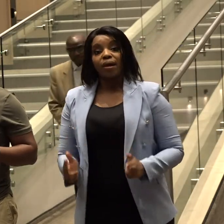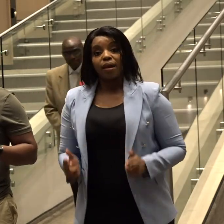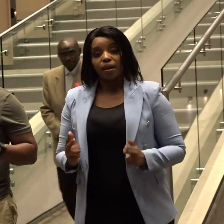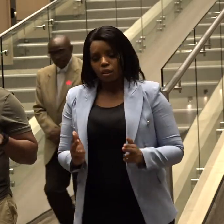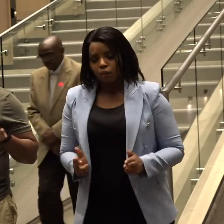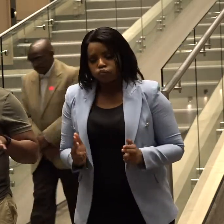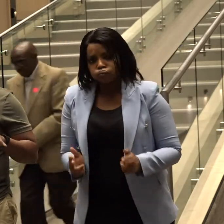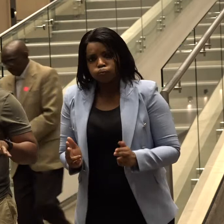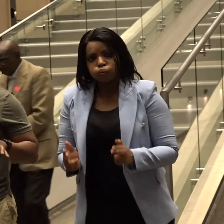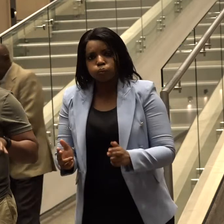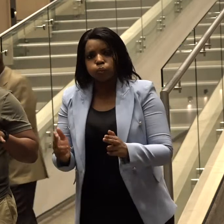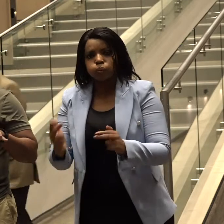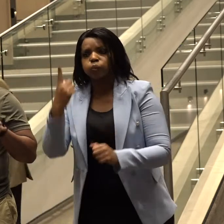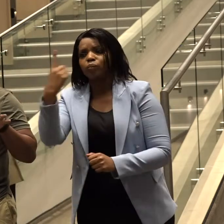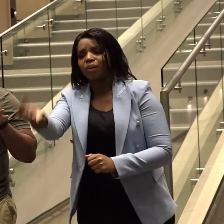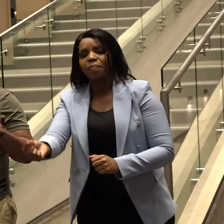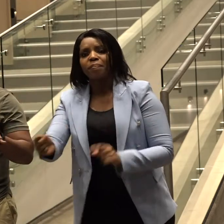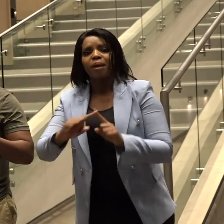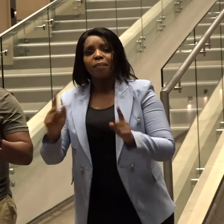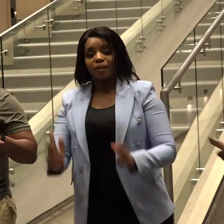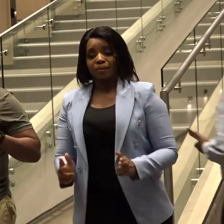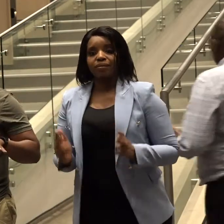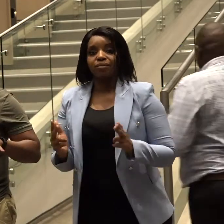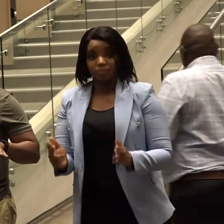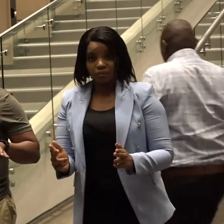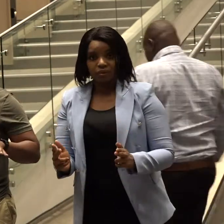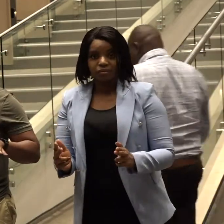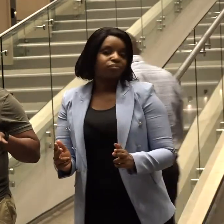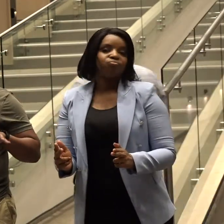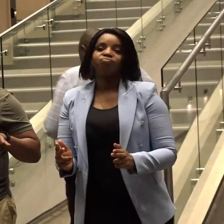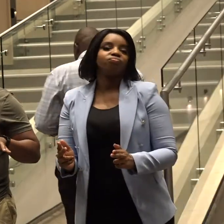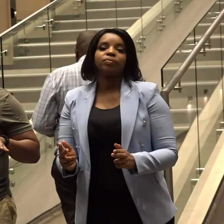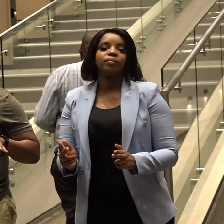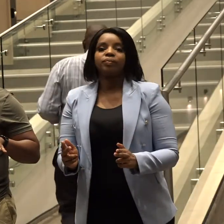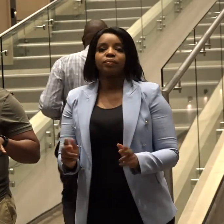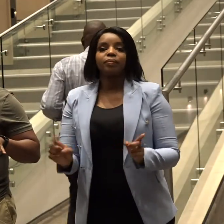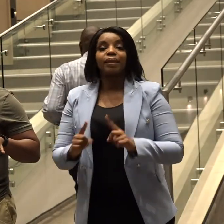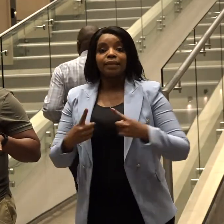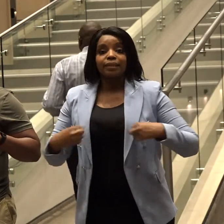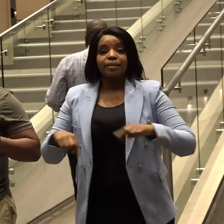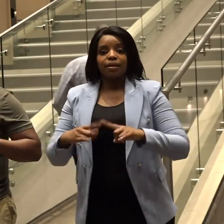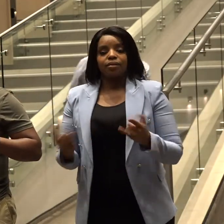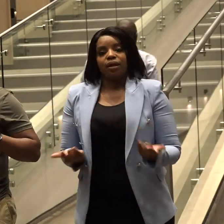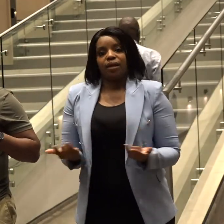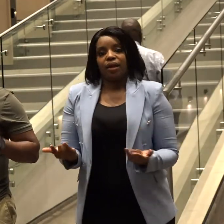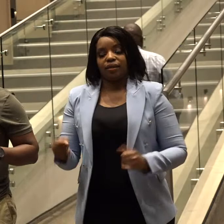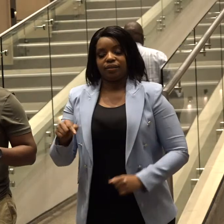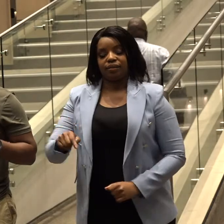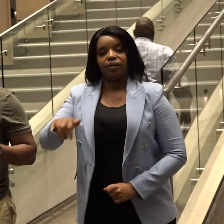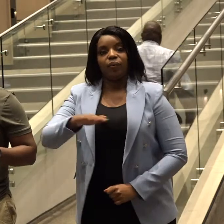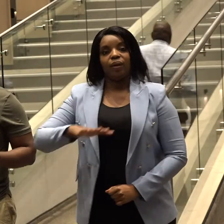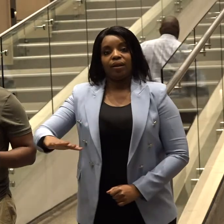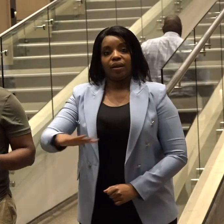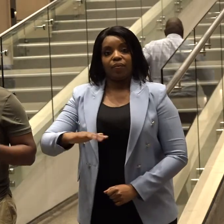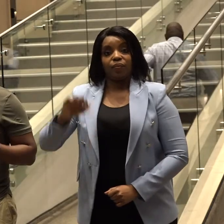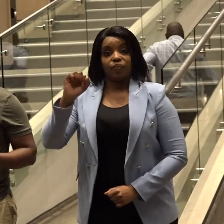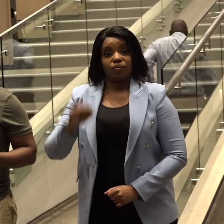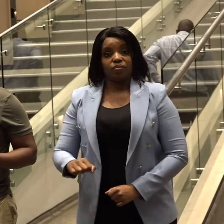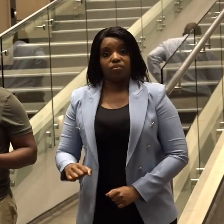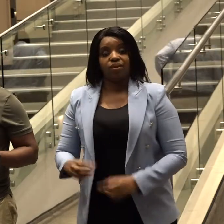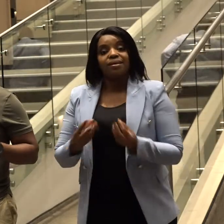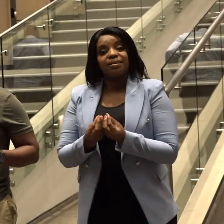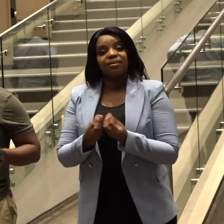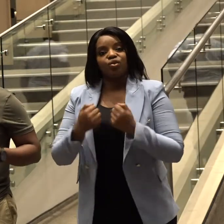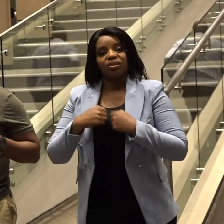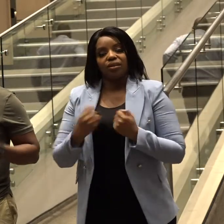so we were we as the street vendors there in copano our staff the staff that we are